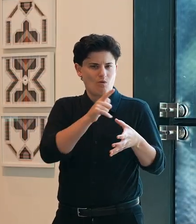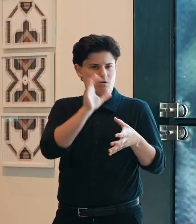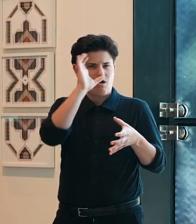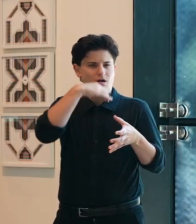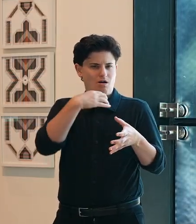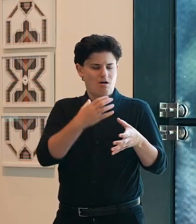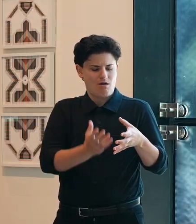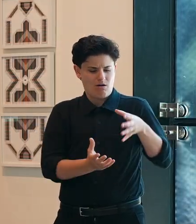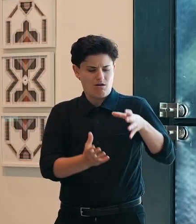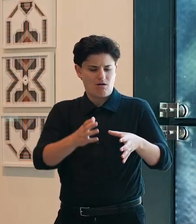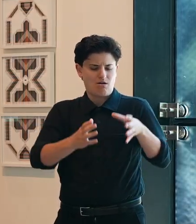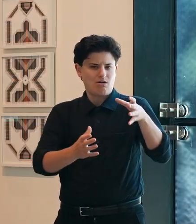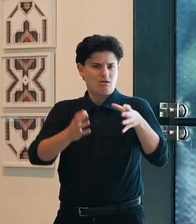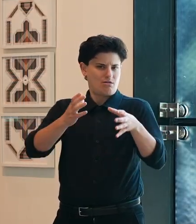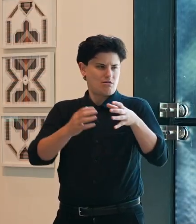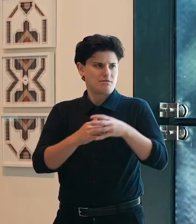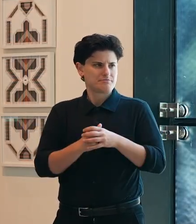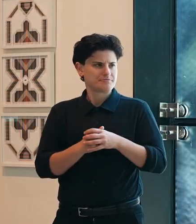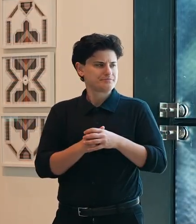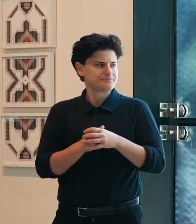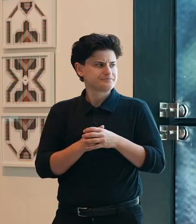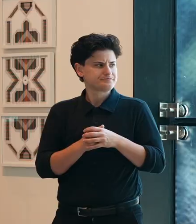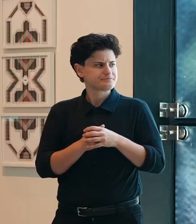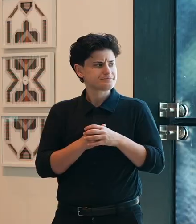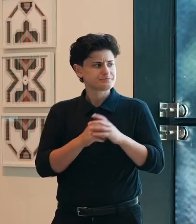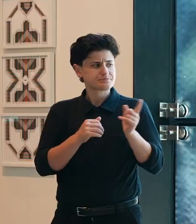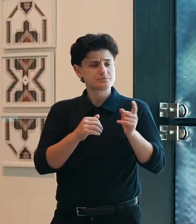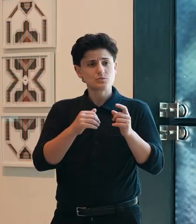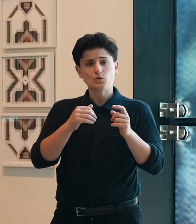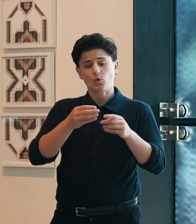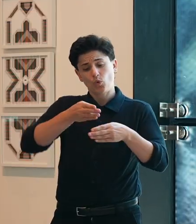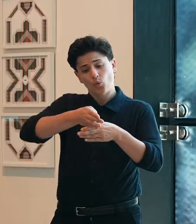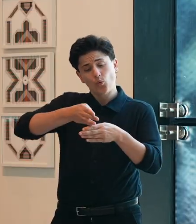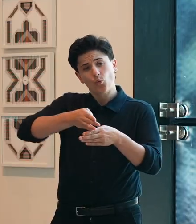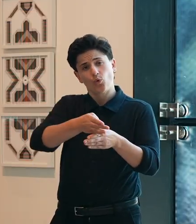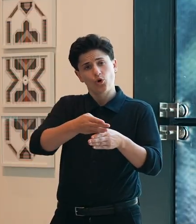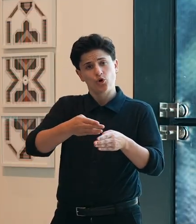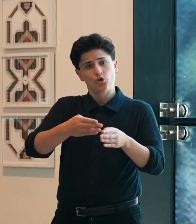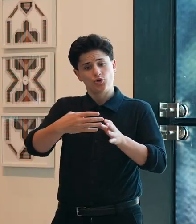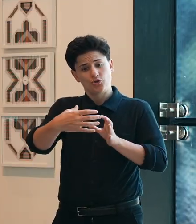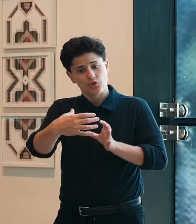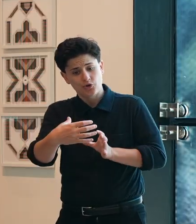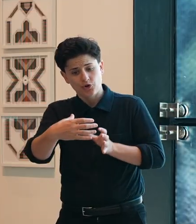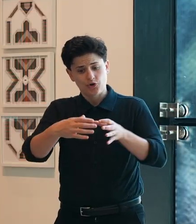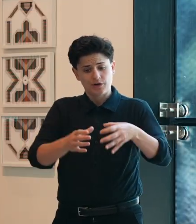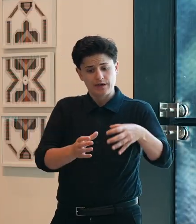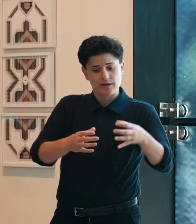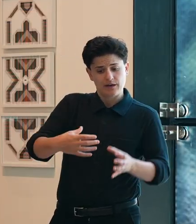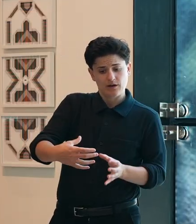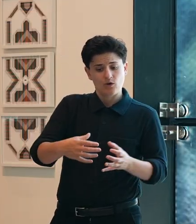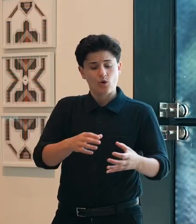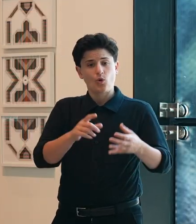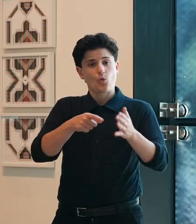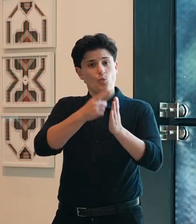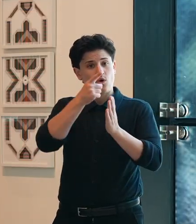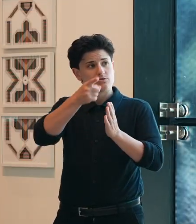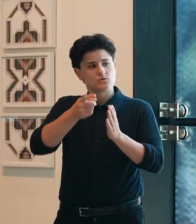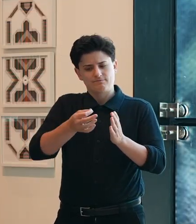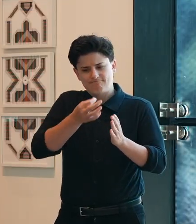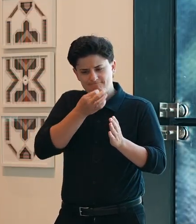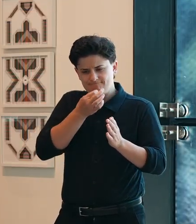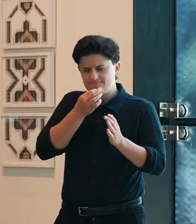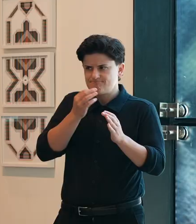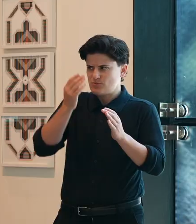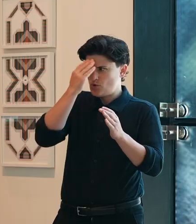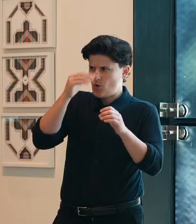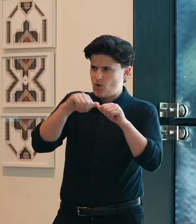But, to begin with the wood turning, once you master your media, and, I can